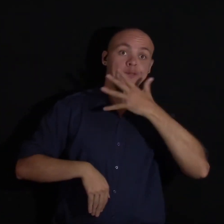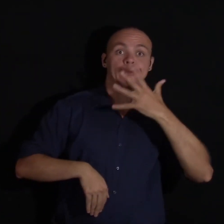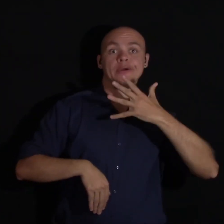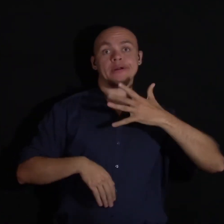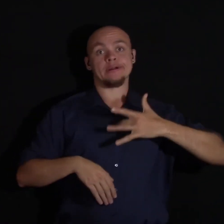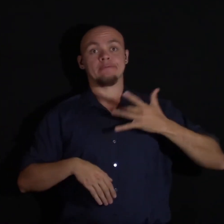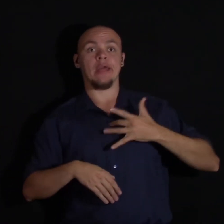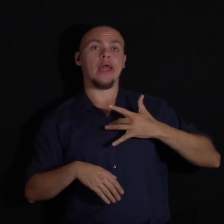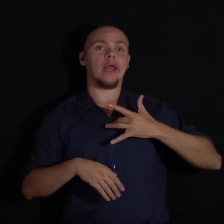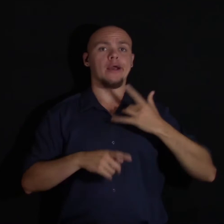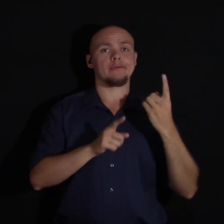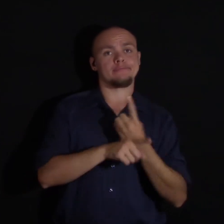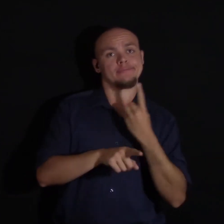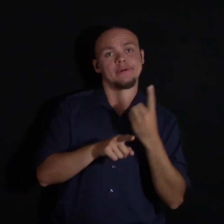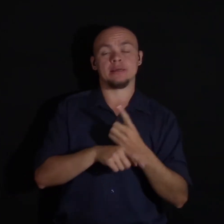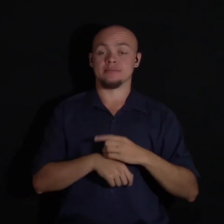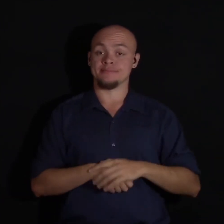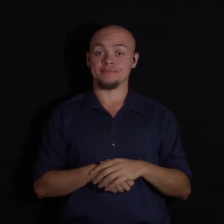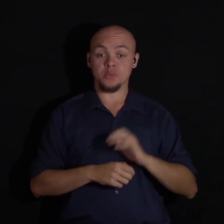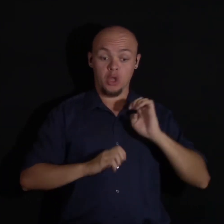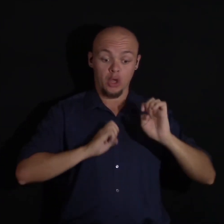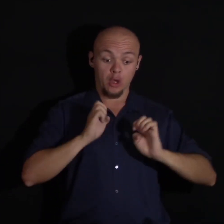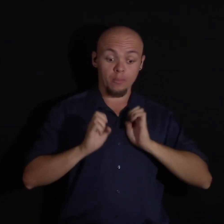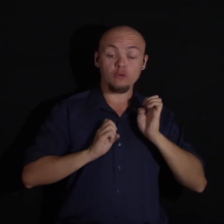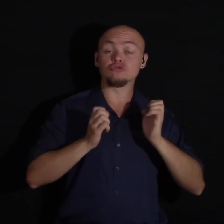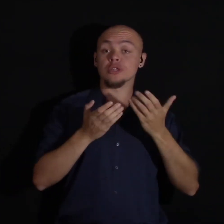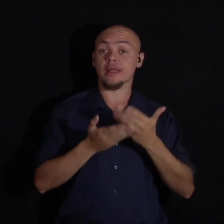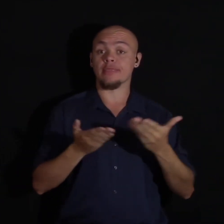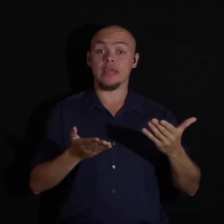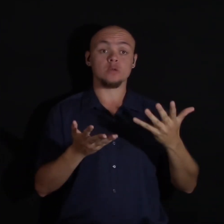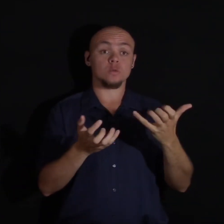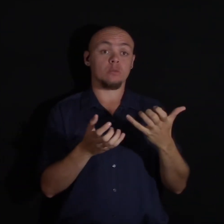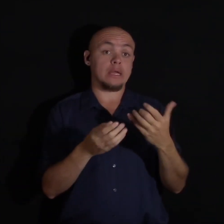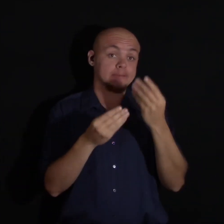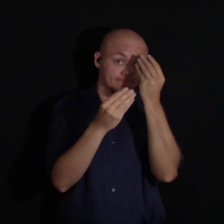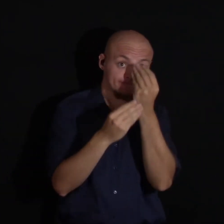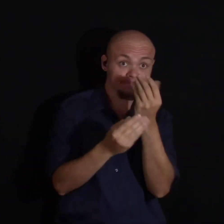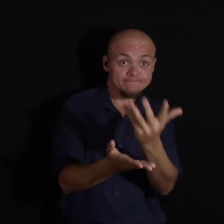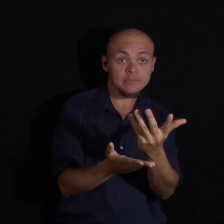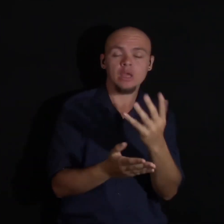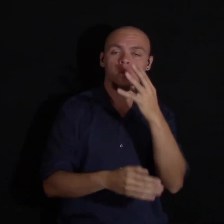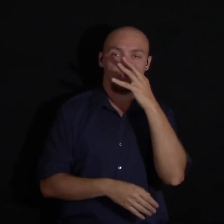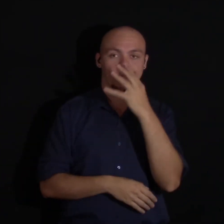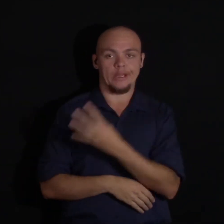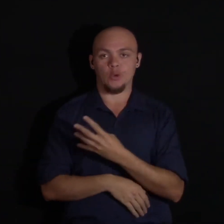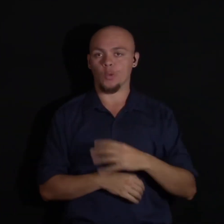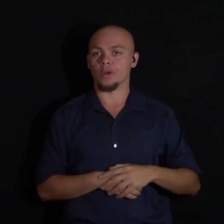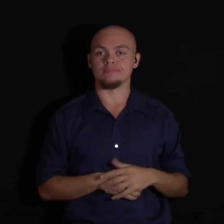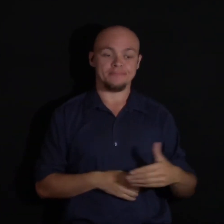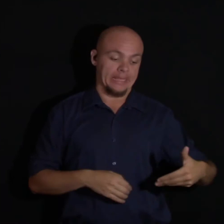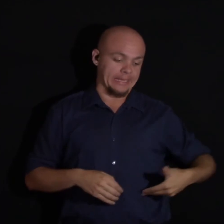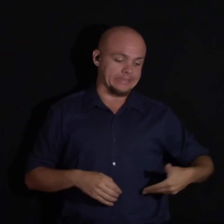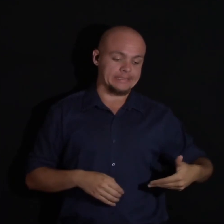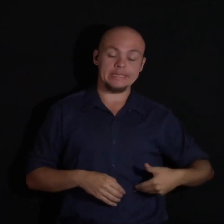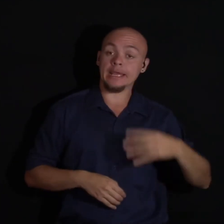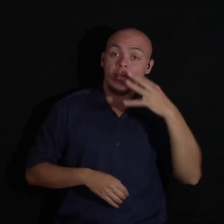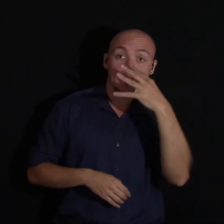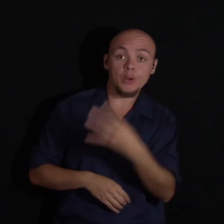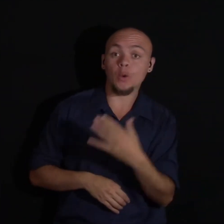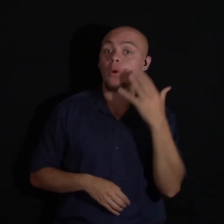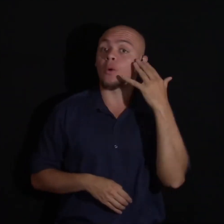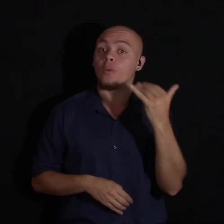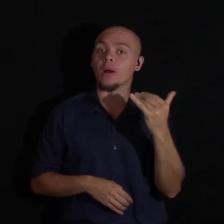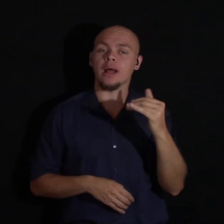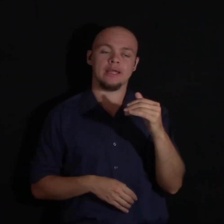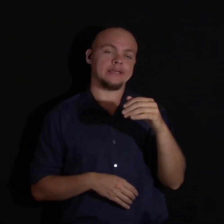that we're not. We ignore emotions and things that we want to say. We ignore our instincts, all in the name of what we think sex